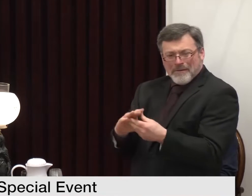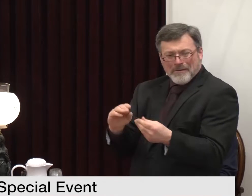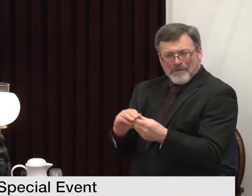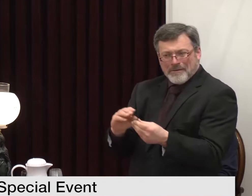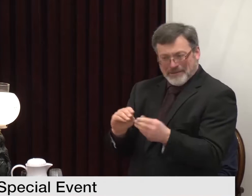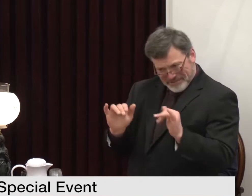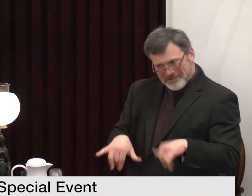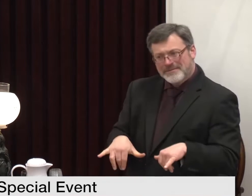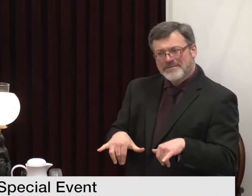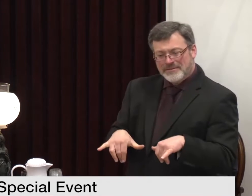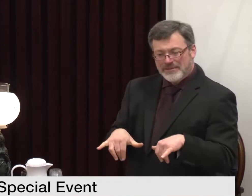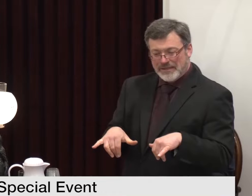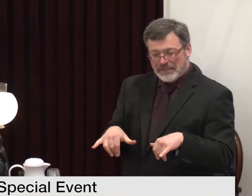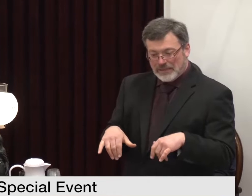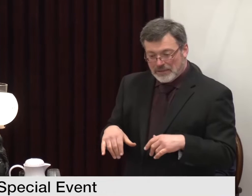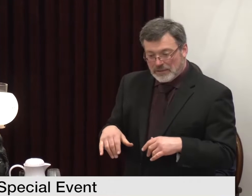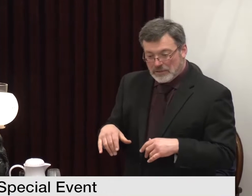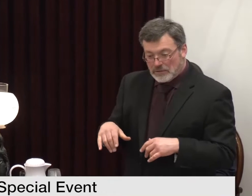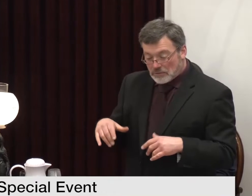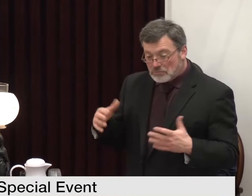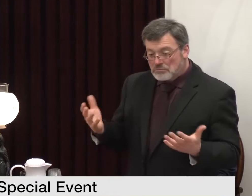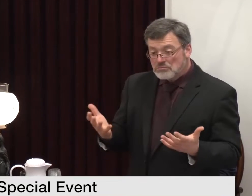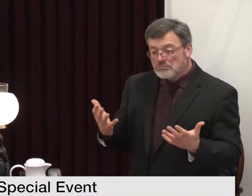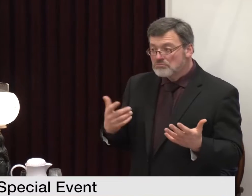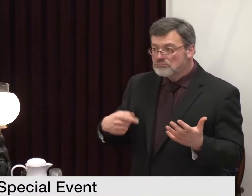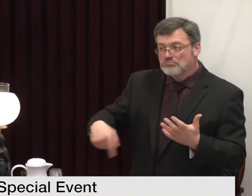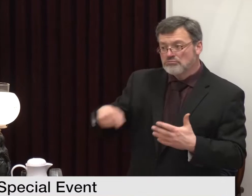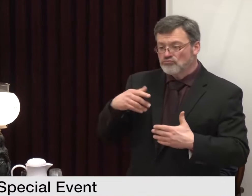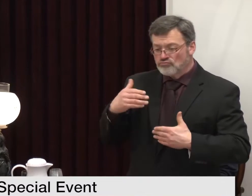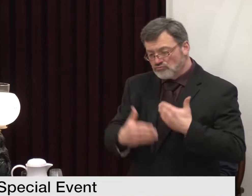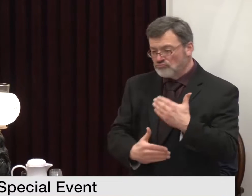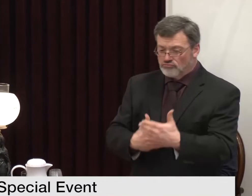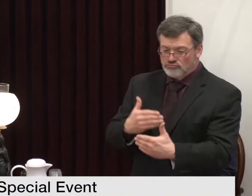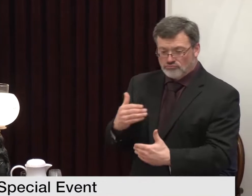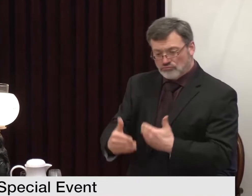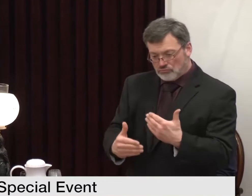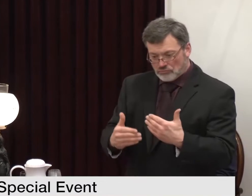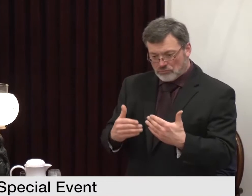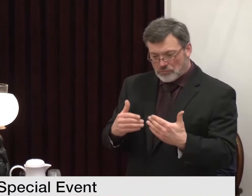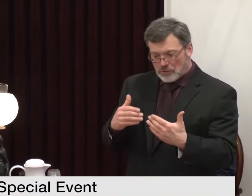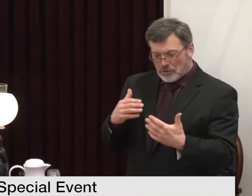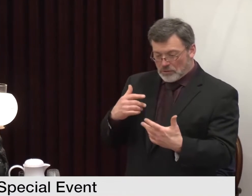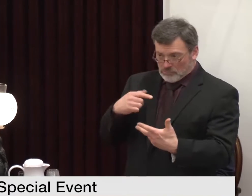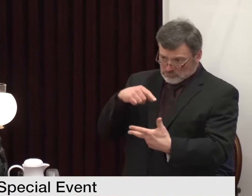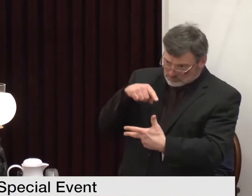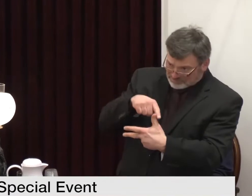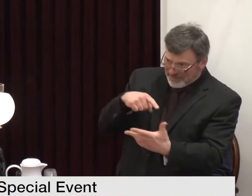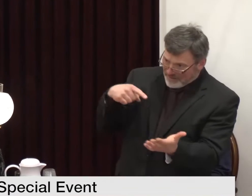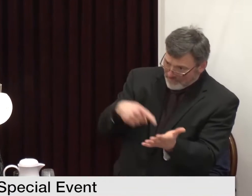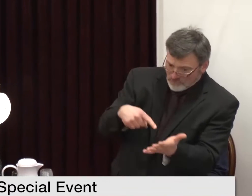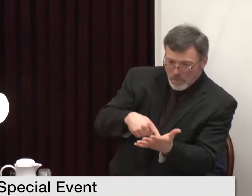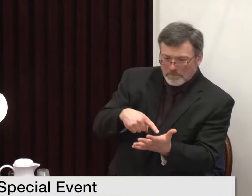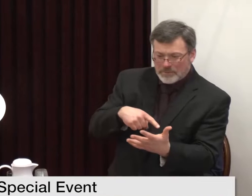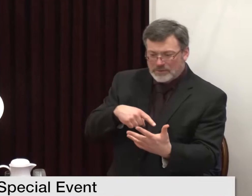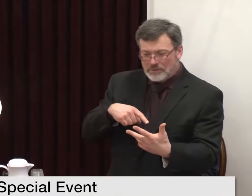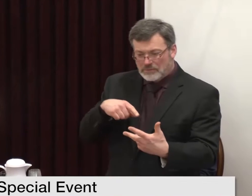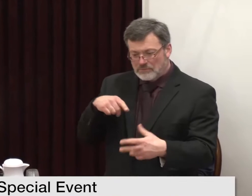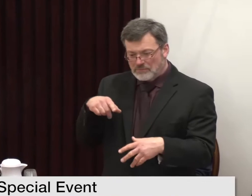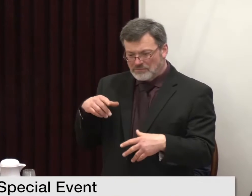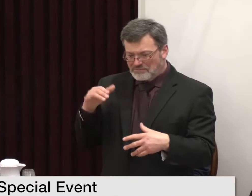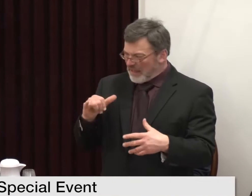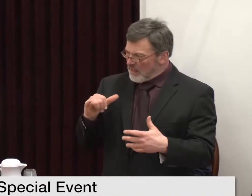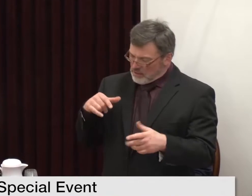This work, especially when it comes to affordability, starts with the budget I'm presenting, which